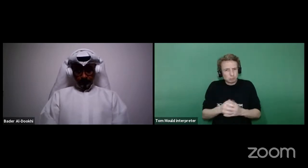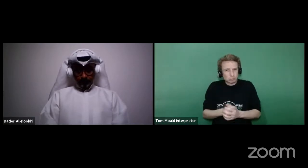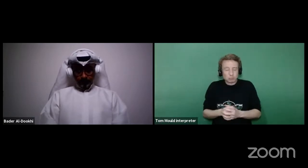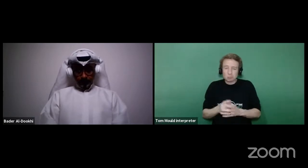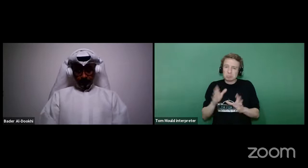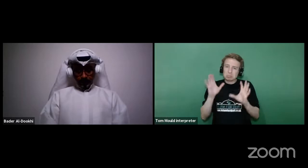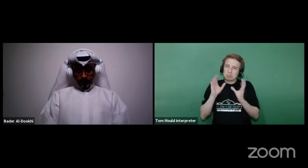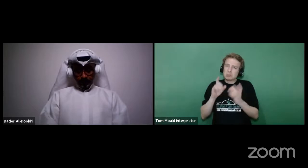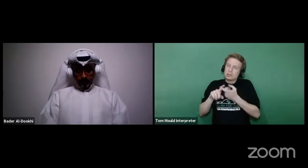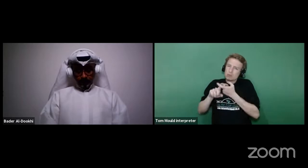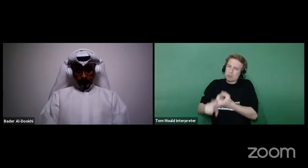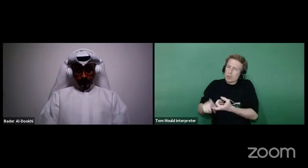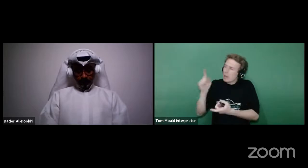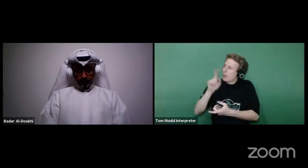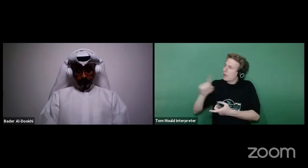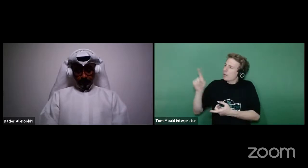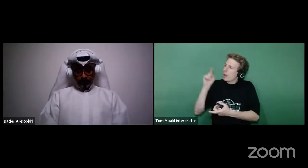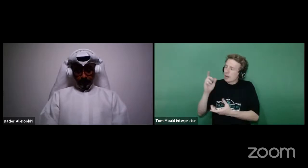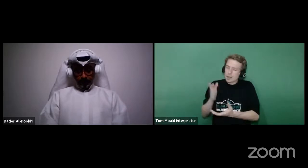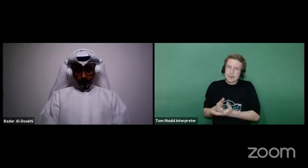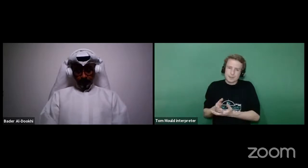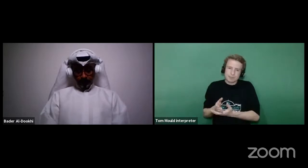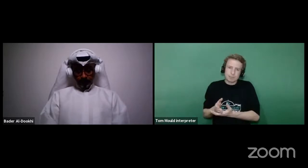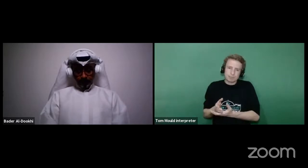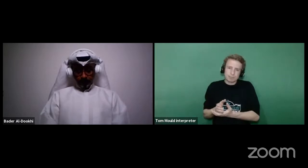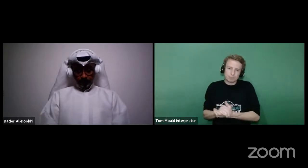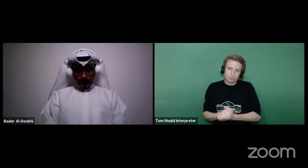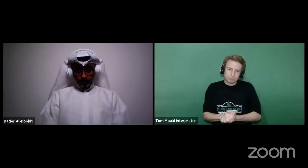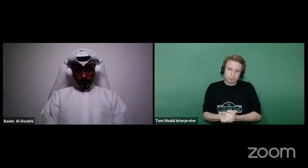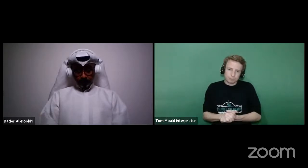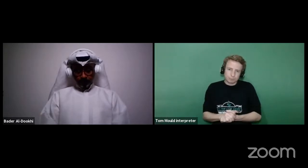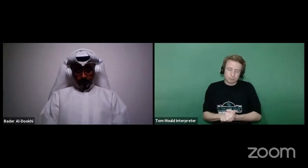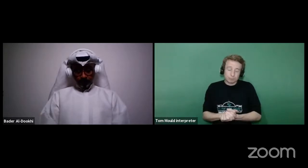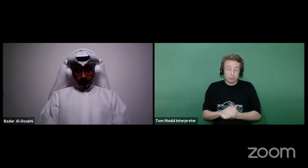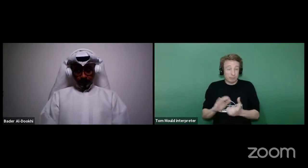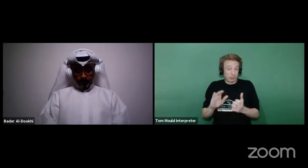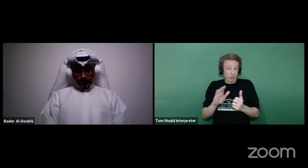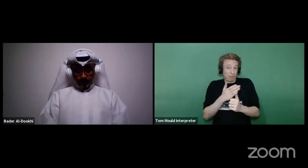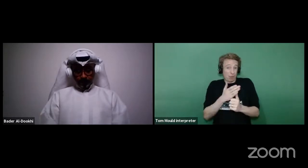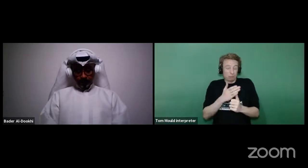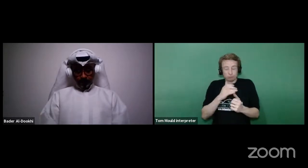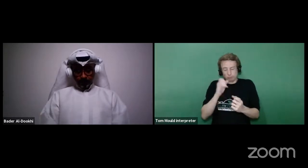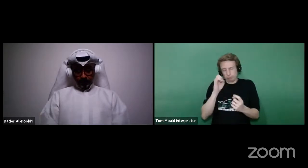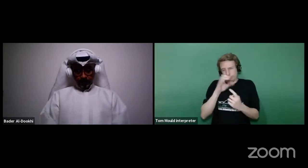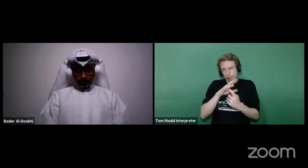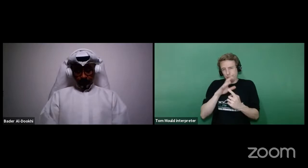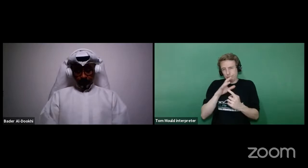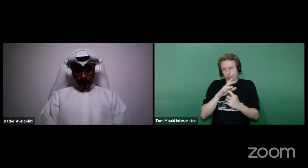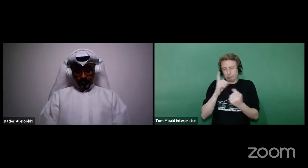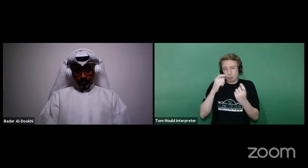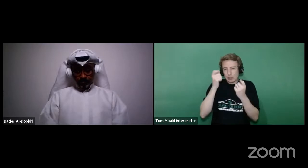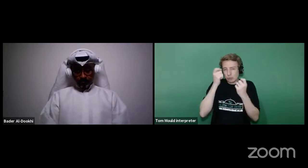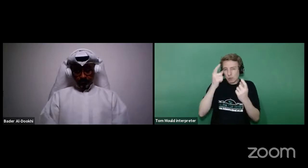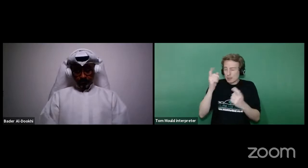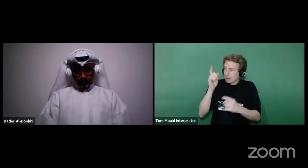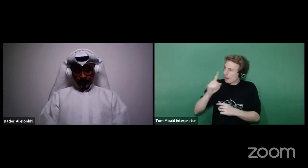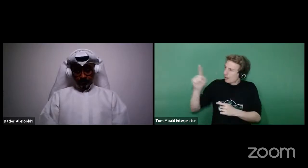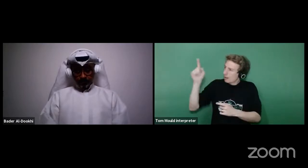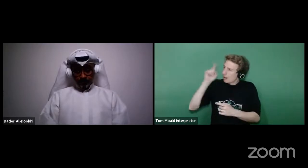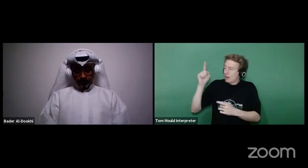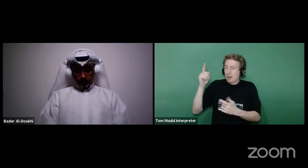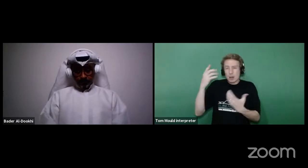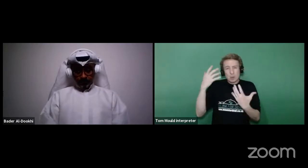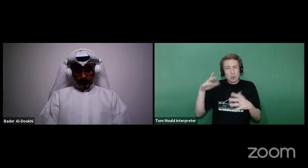him. Firstly, it's important that we know and we realize that our Lord, he is the all-knowing, the